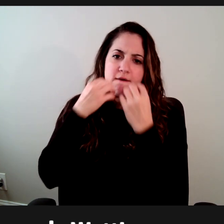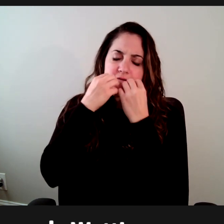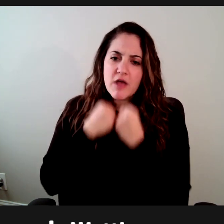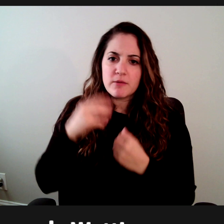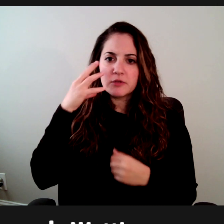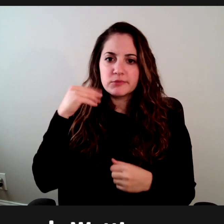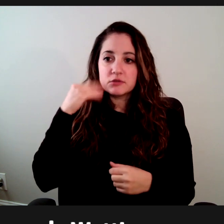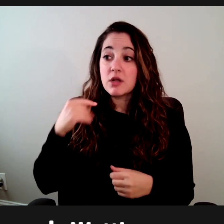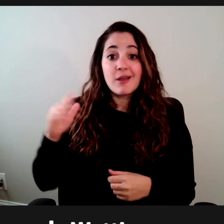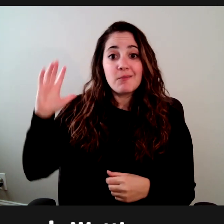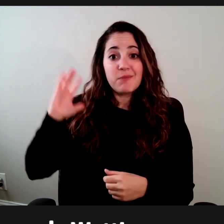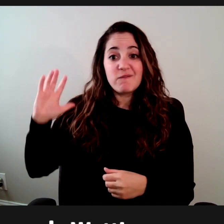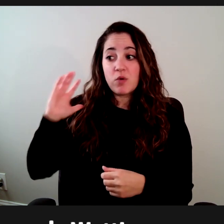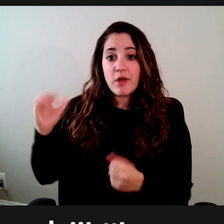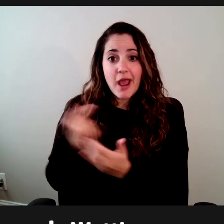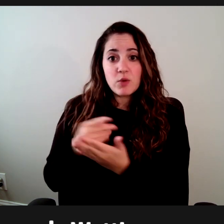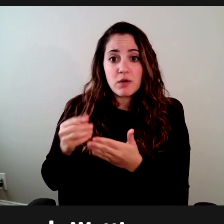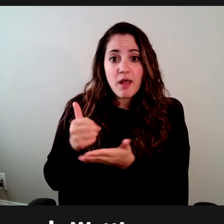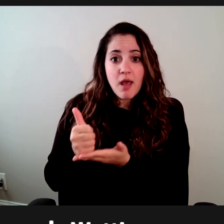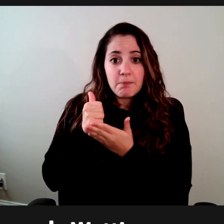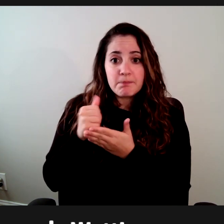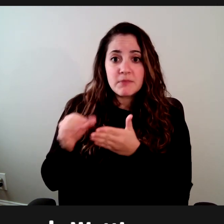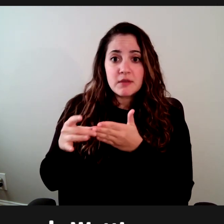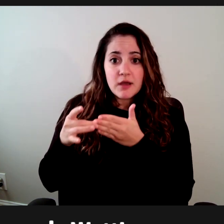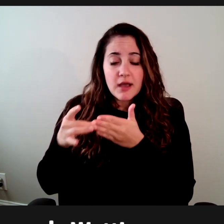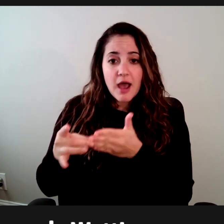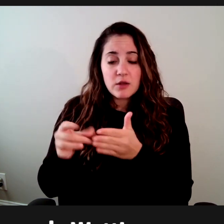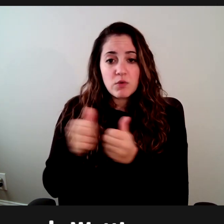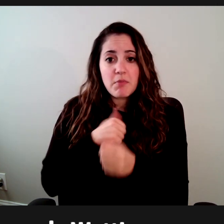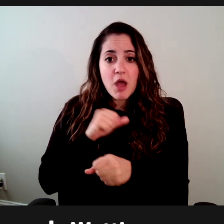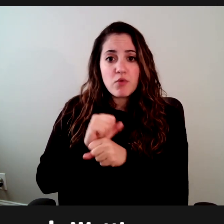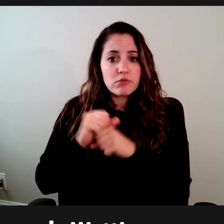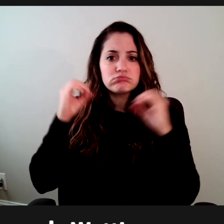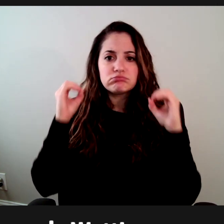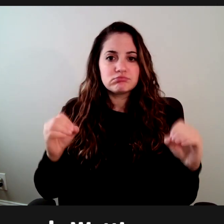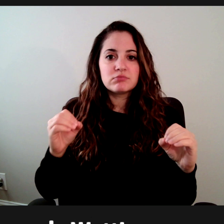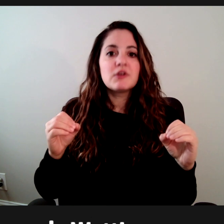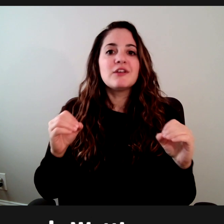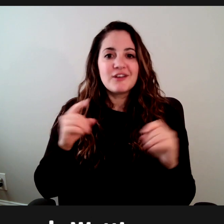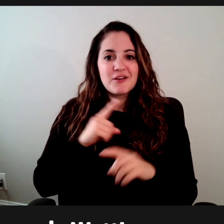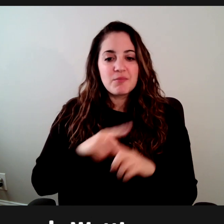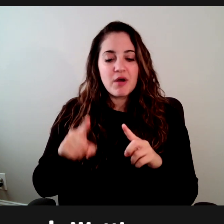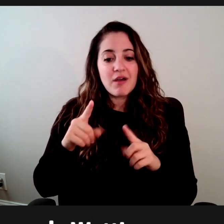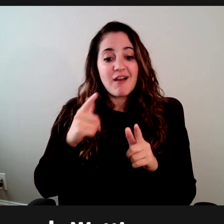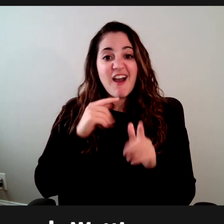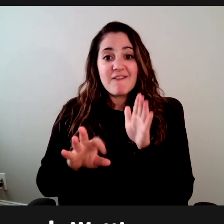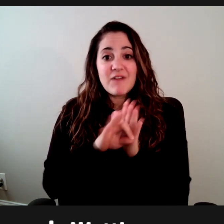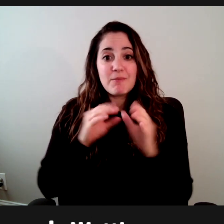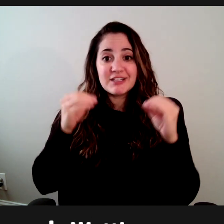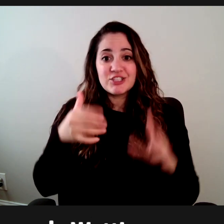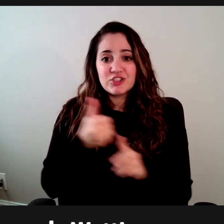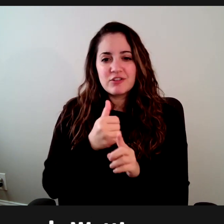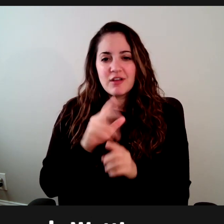was very valuable. I didn't have anybody at that point that was guiding me through where I was going. But I ended up finding